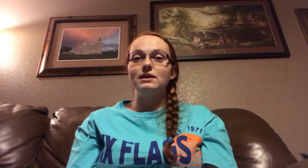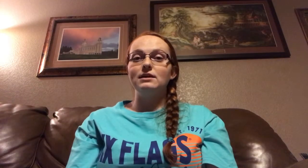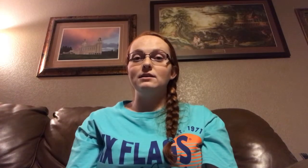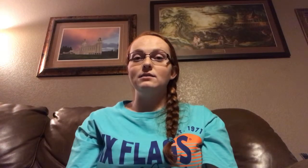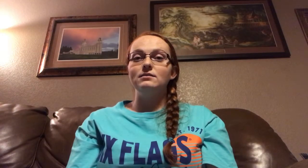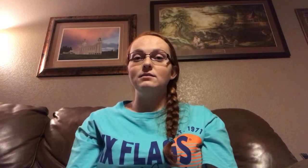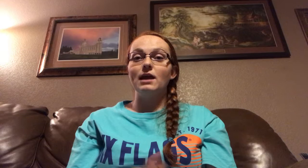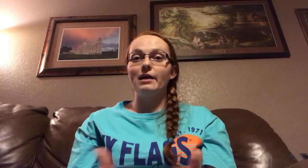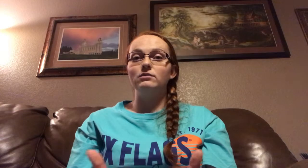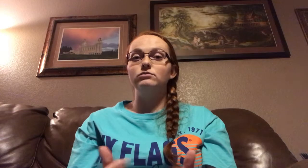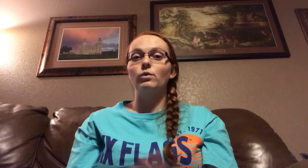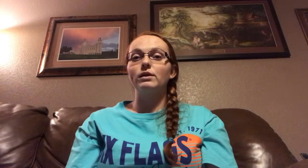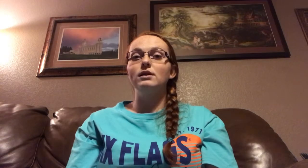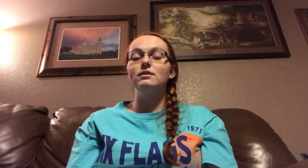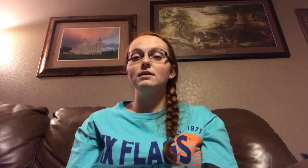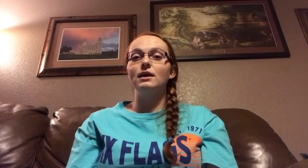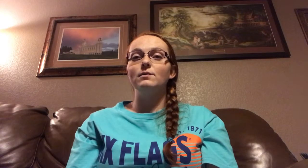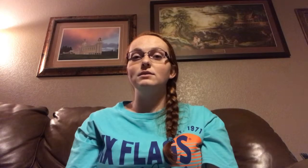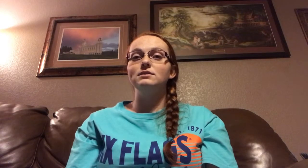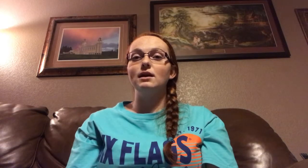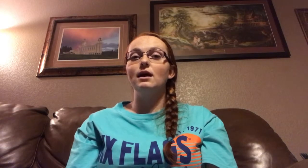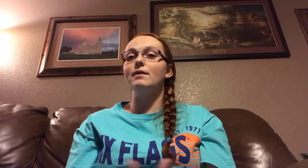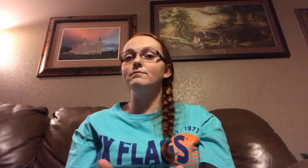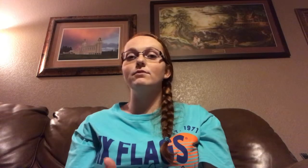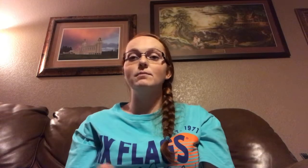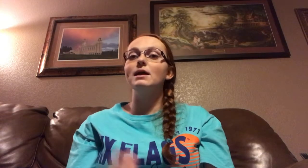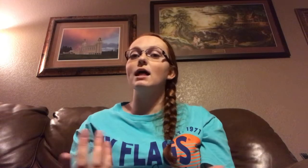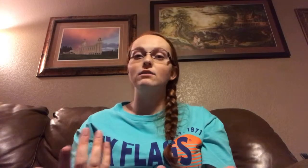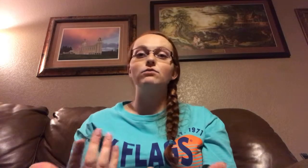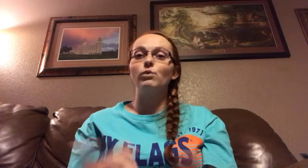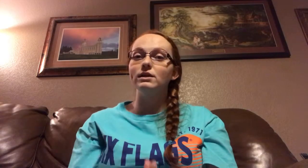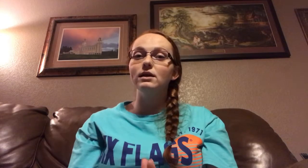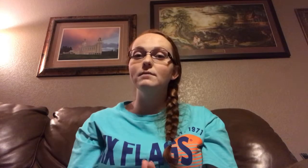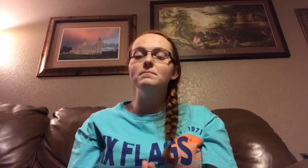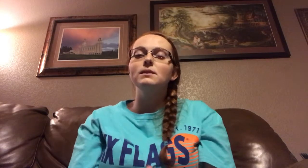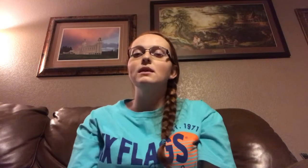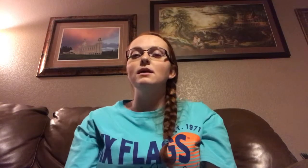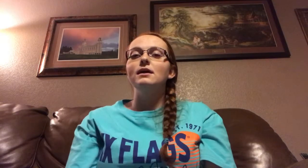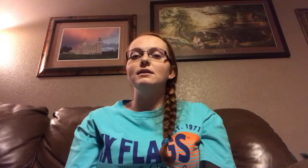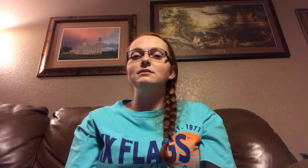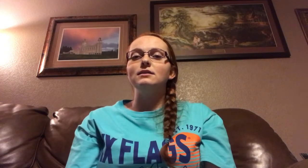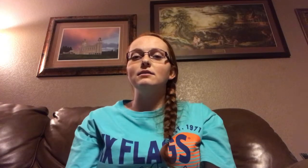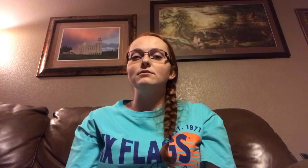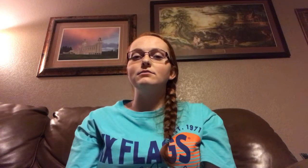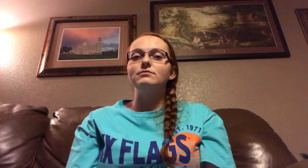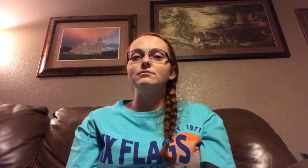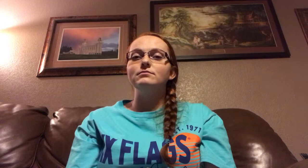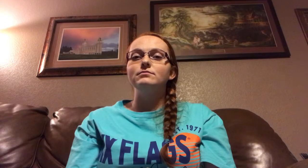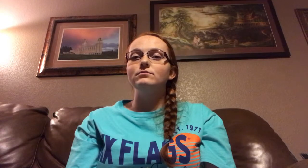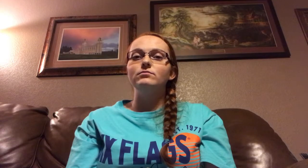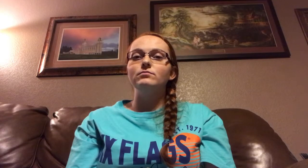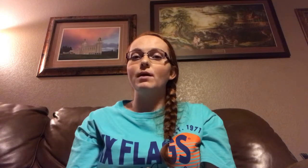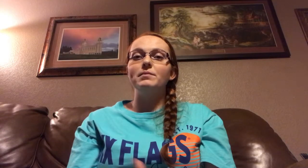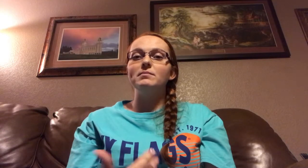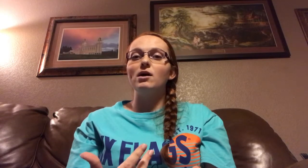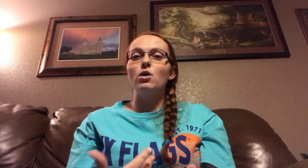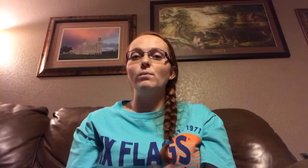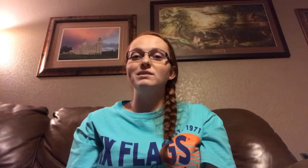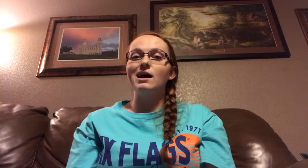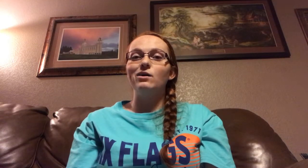in California, then I would say I'm from California, instead of maybe my hometown,